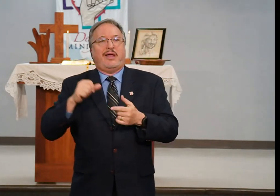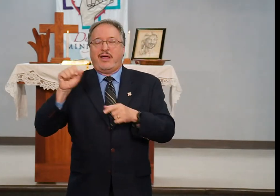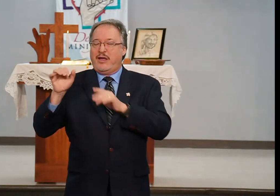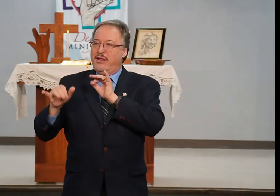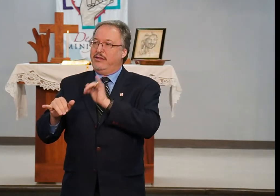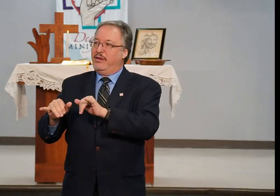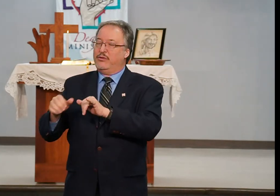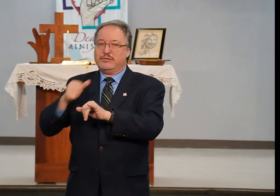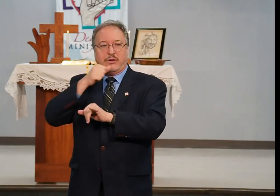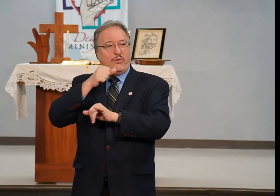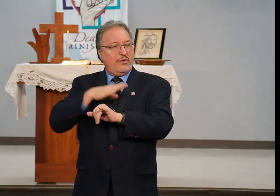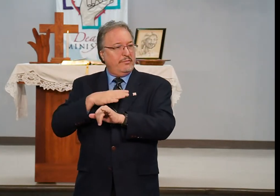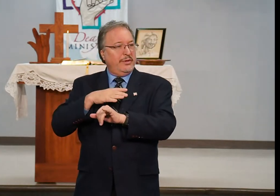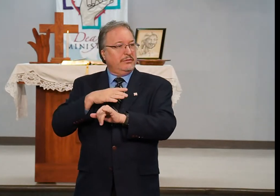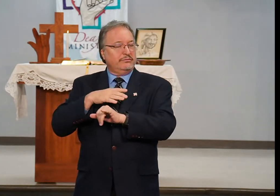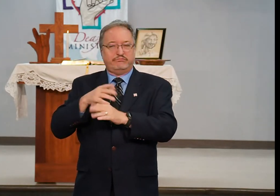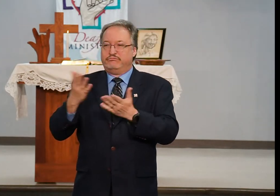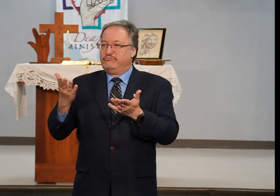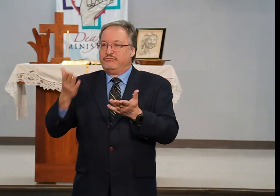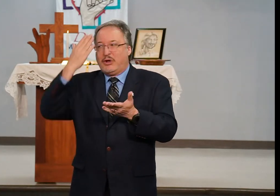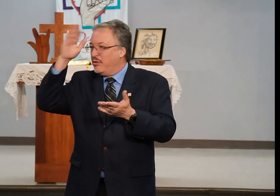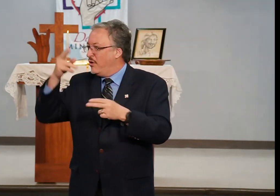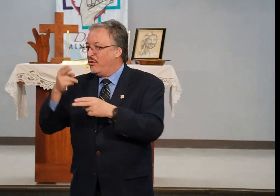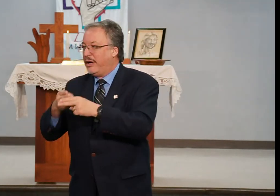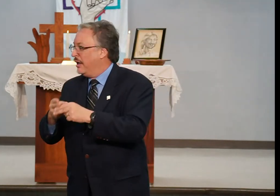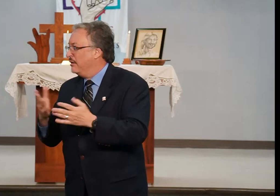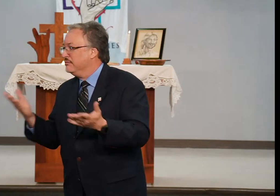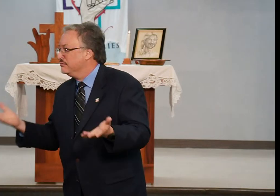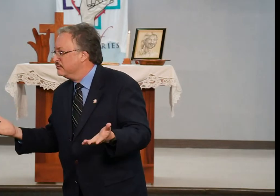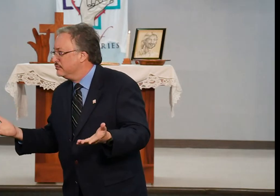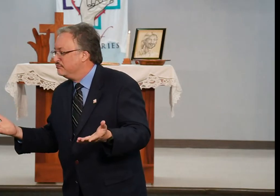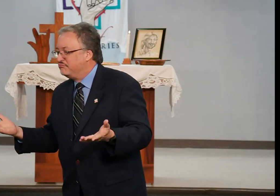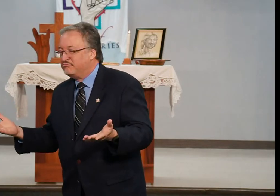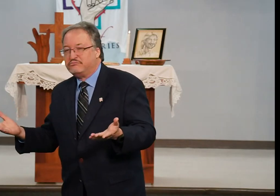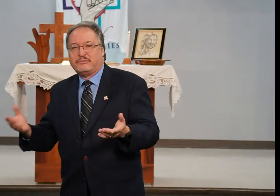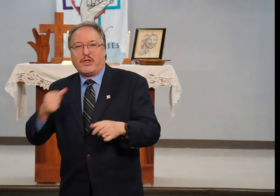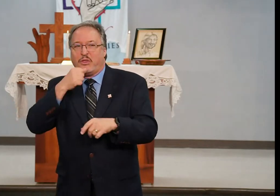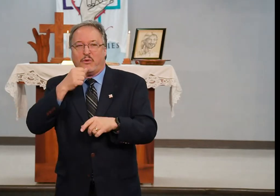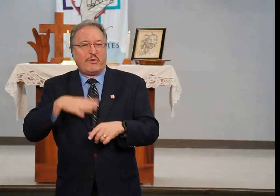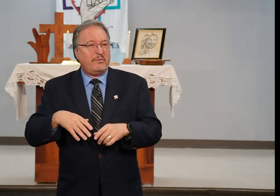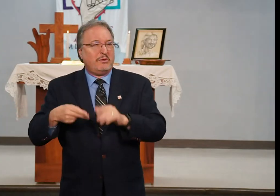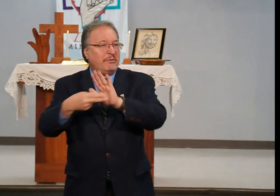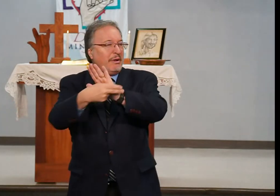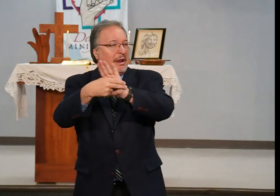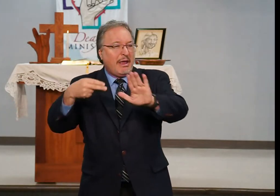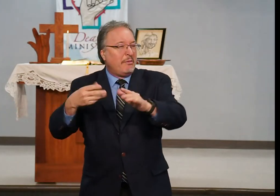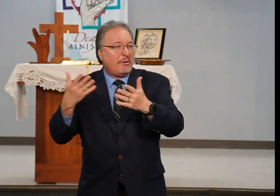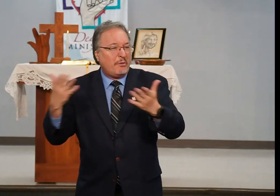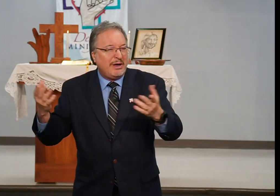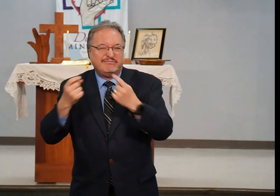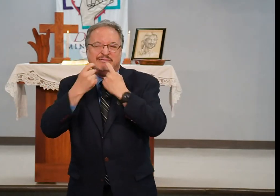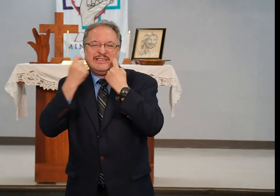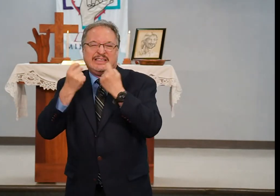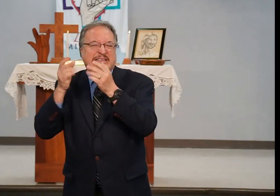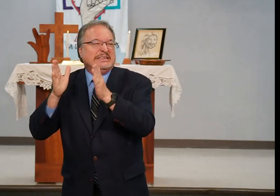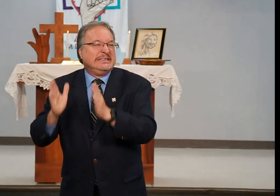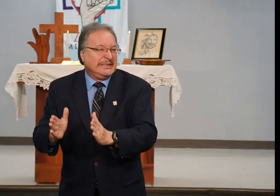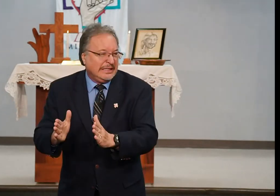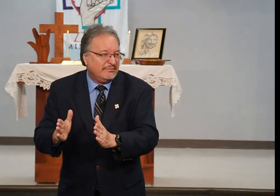all lying around the large tables that were traditional at that time. And there was a woman